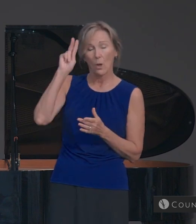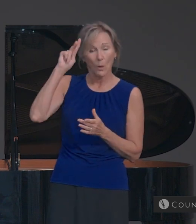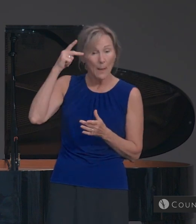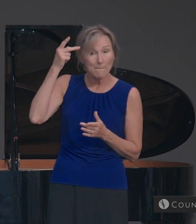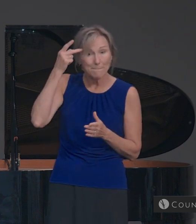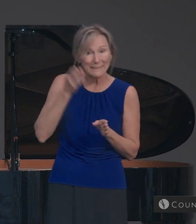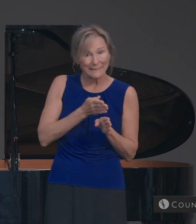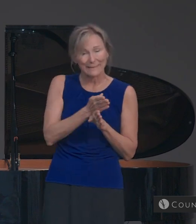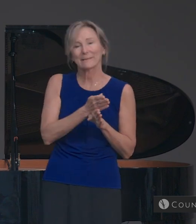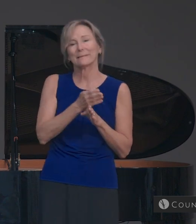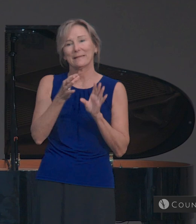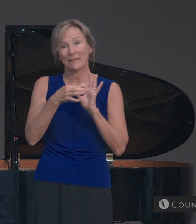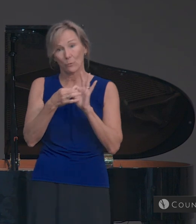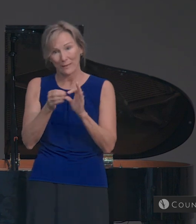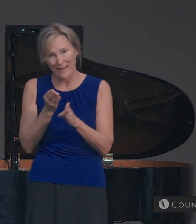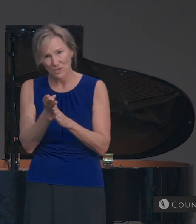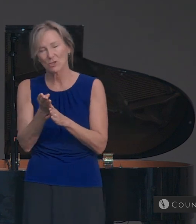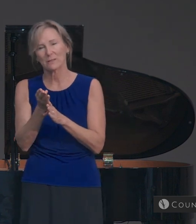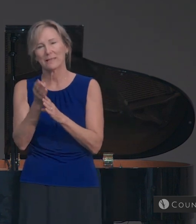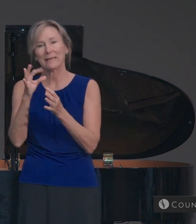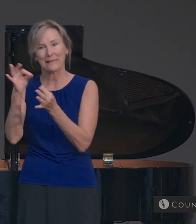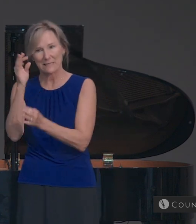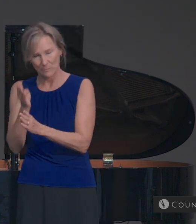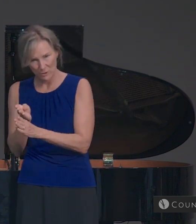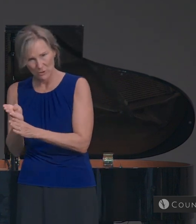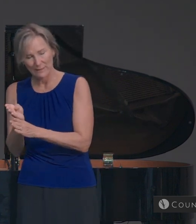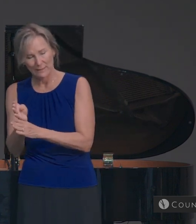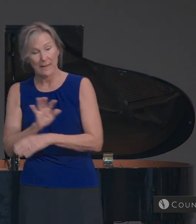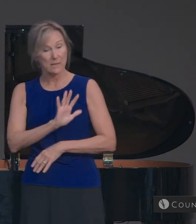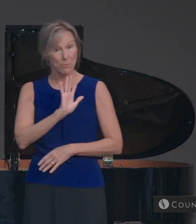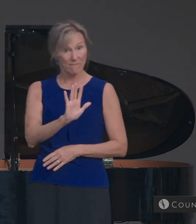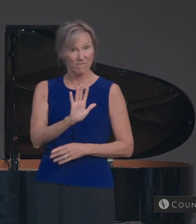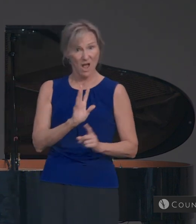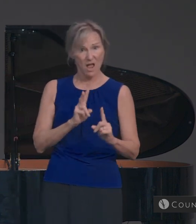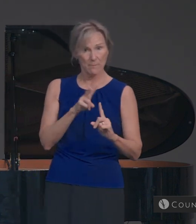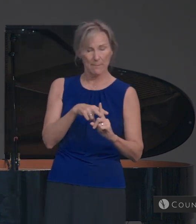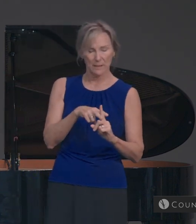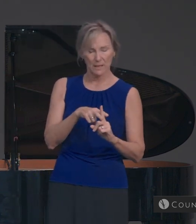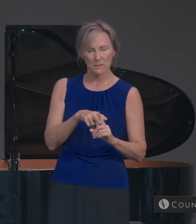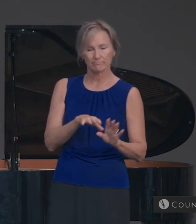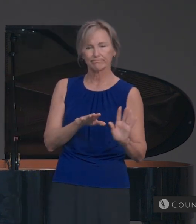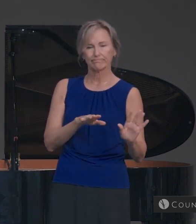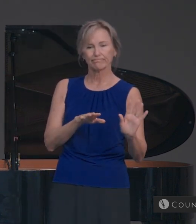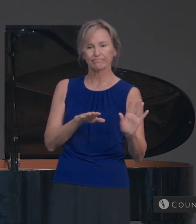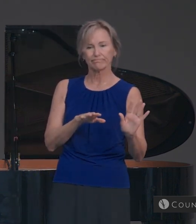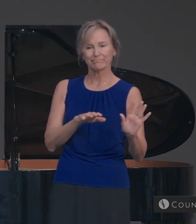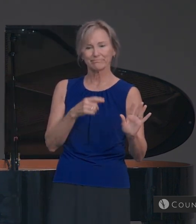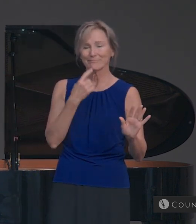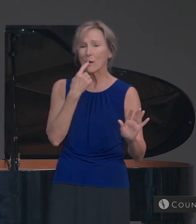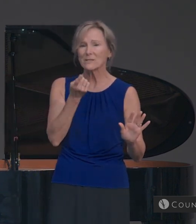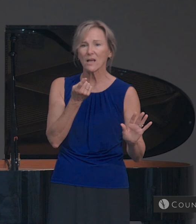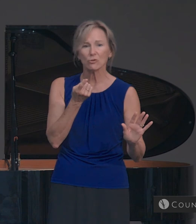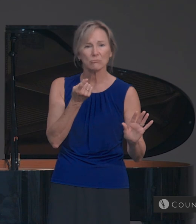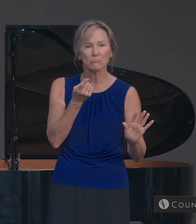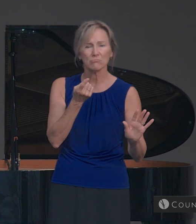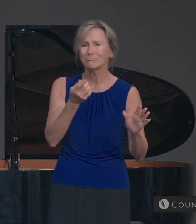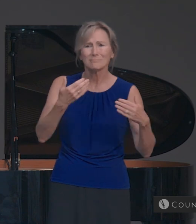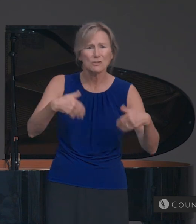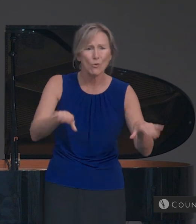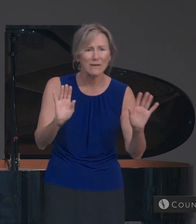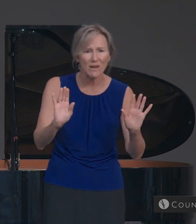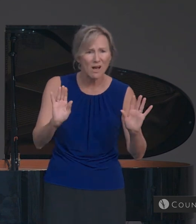today. Number five, I'd say this. Don't give up. Don't give up.